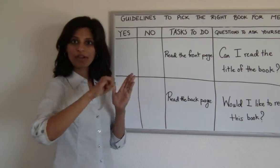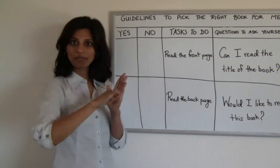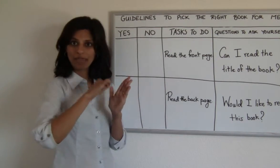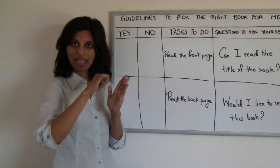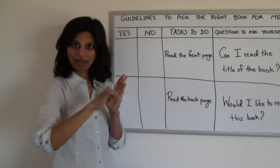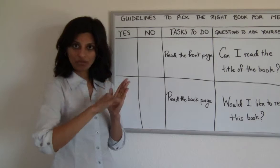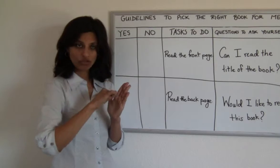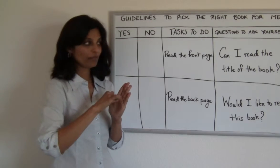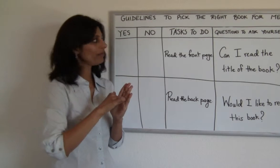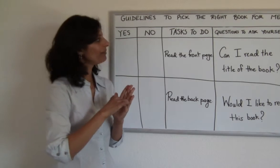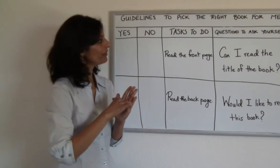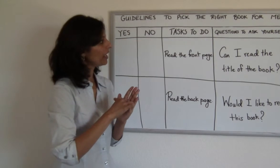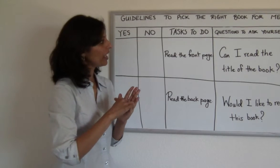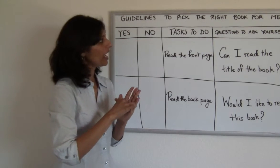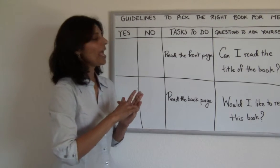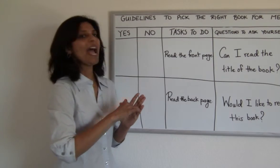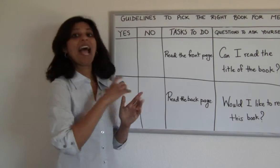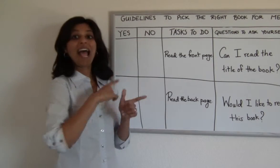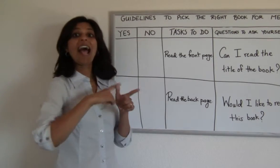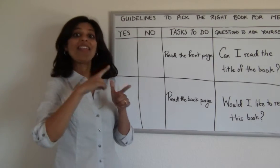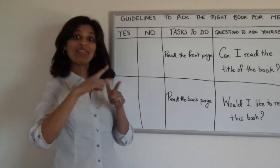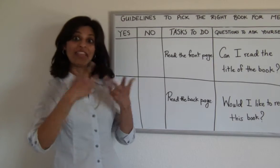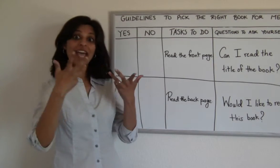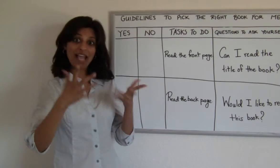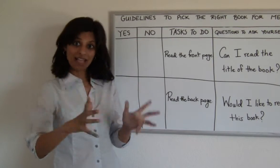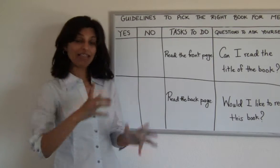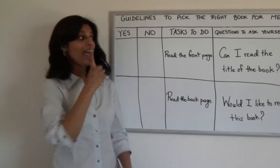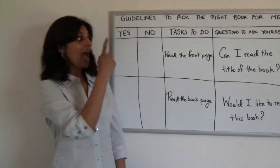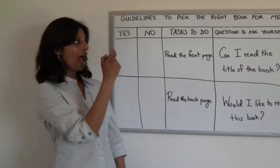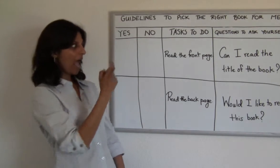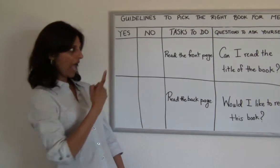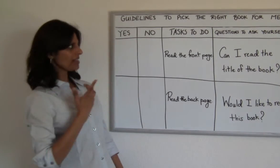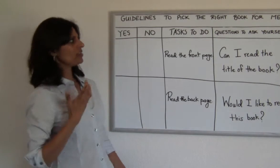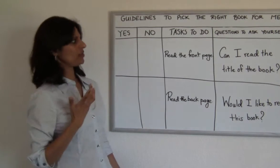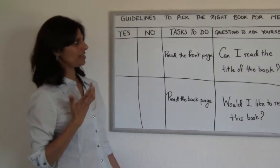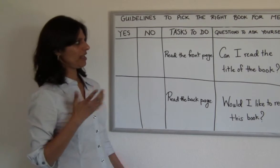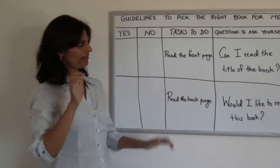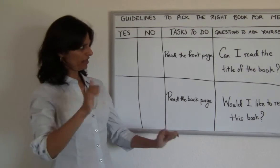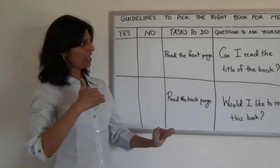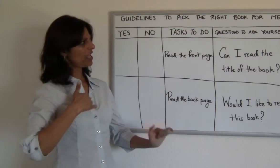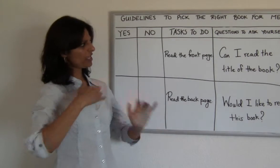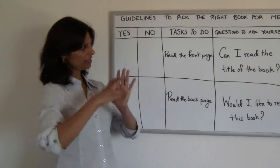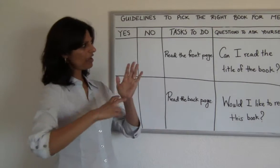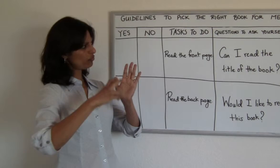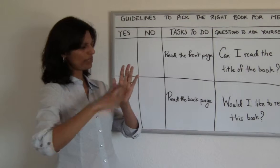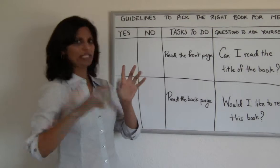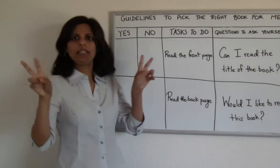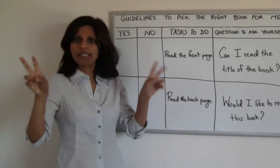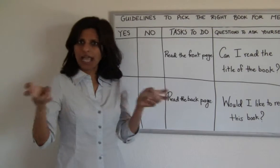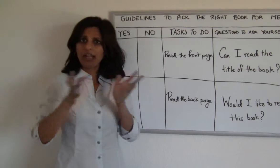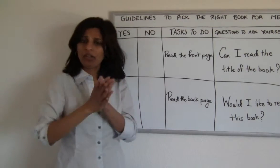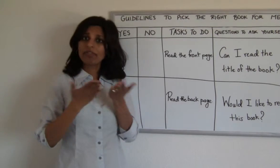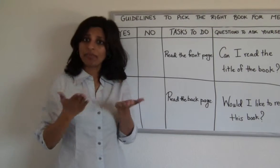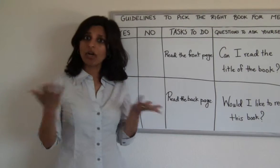front page. And then ask yourself, can I read the title of the